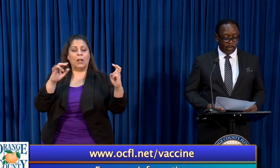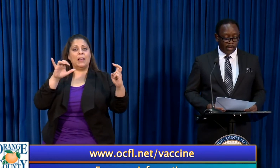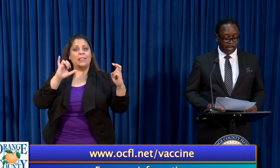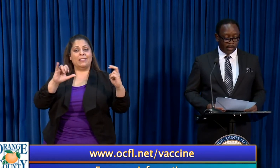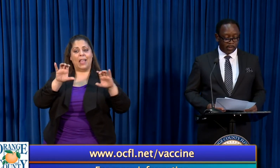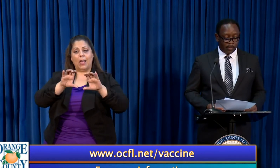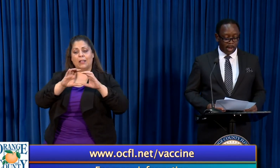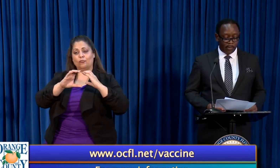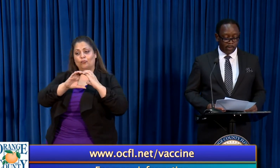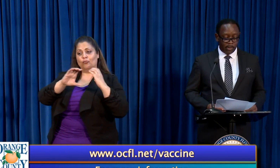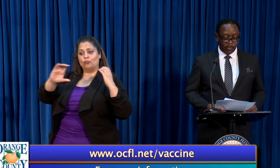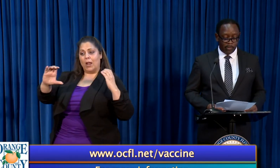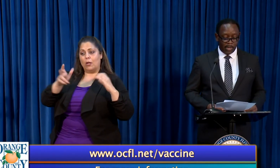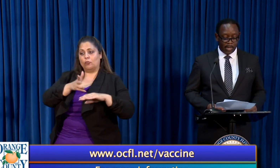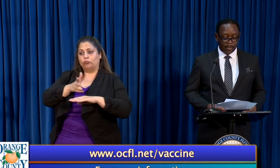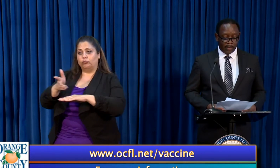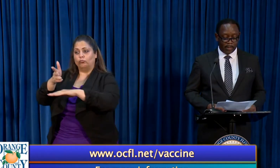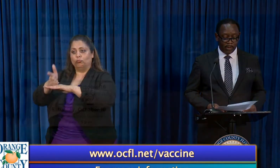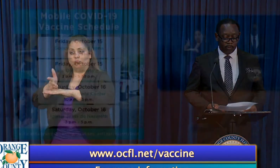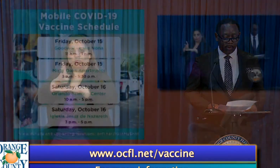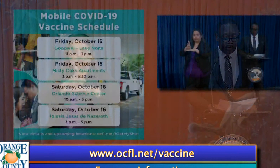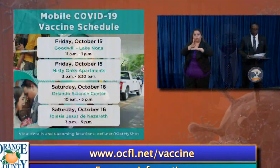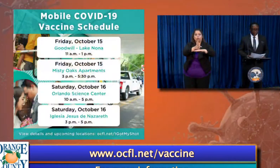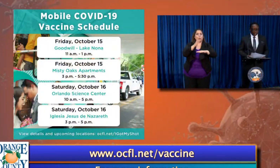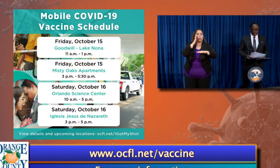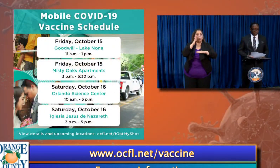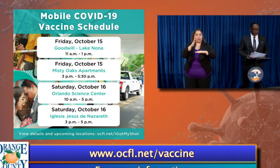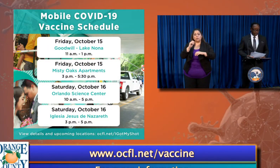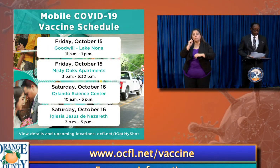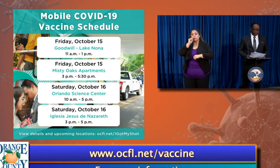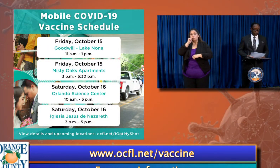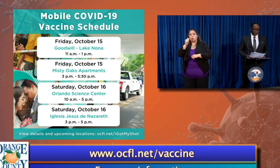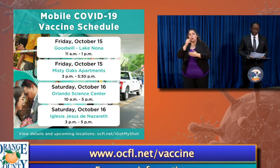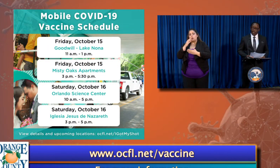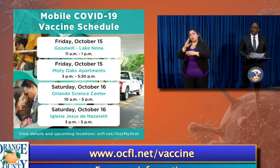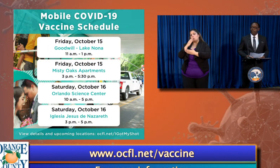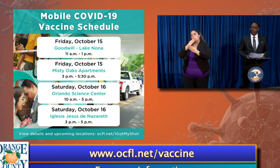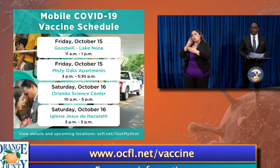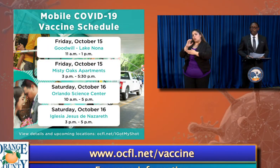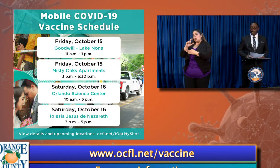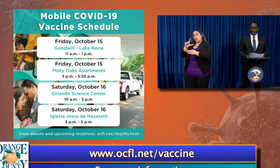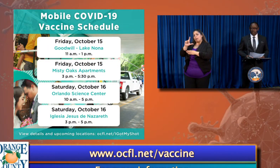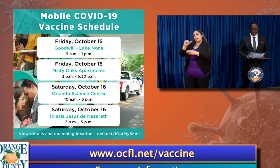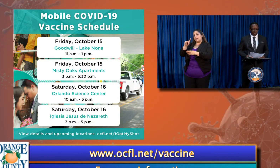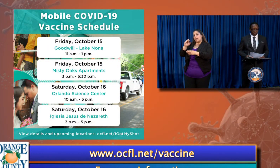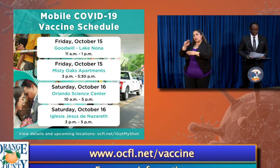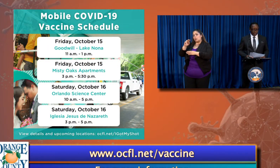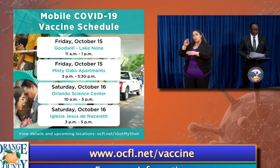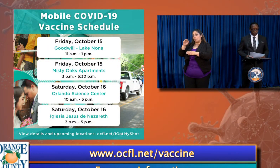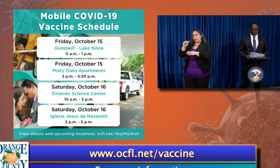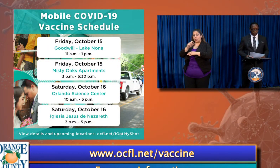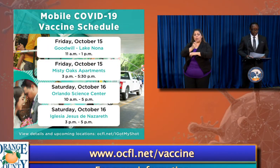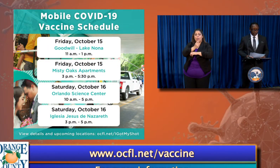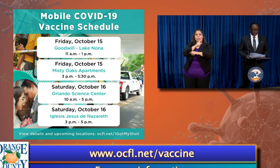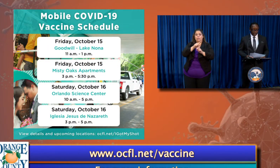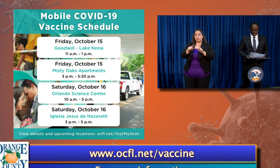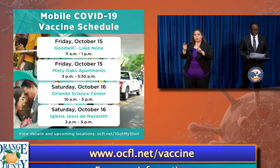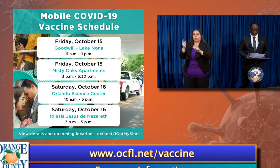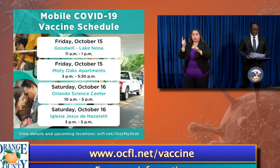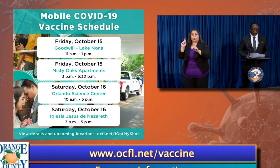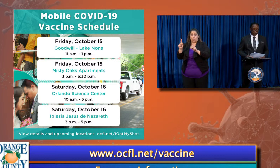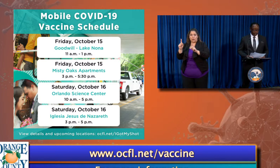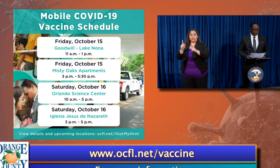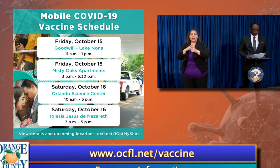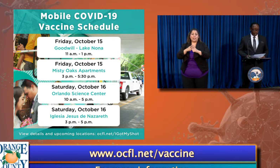this weekend. Tomorrow it will be at the Goodwill in Lake Nona between the hours of 11 a.m. and 1 p.m. and then in